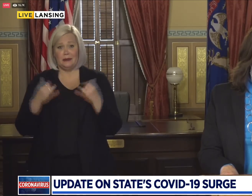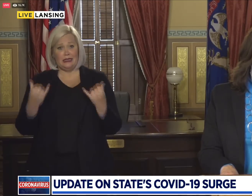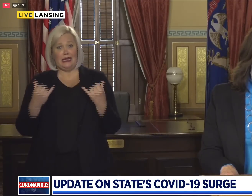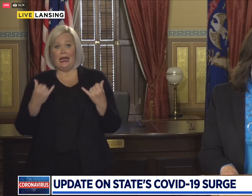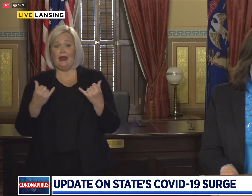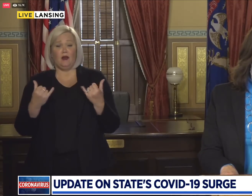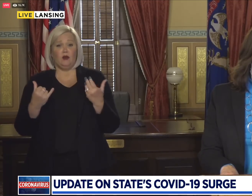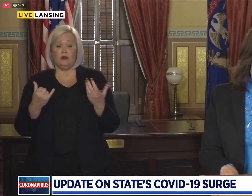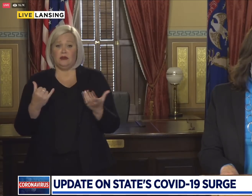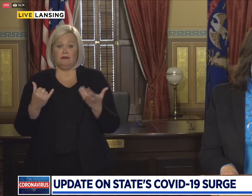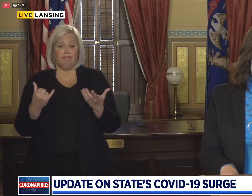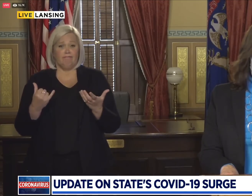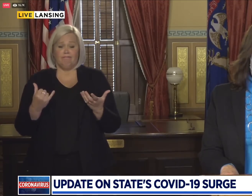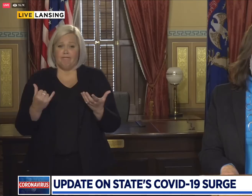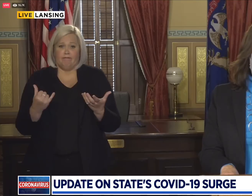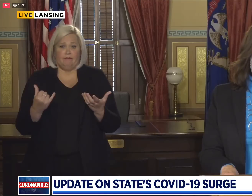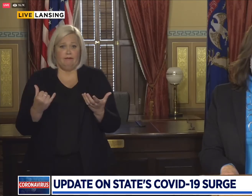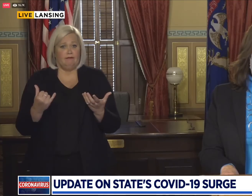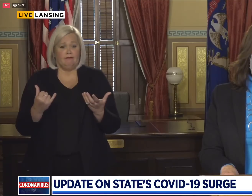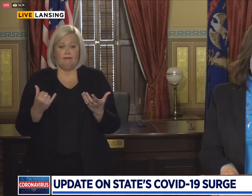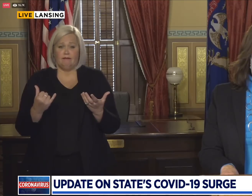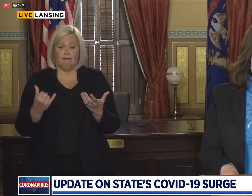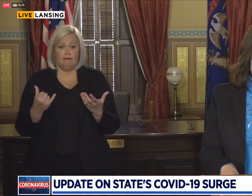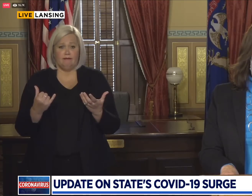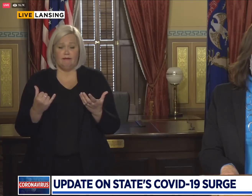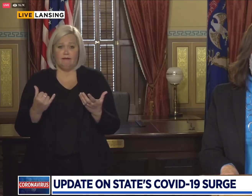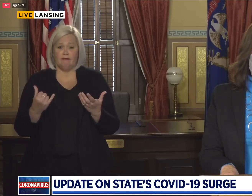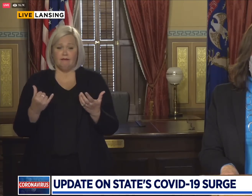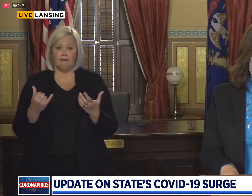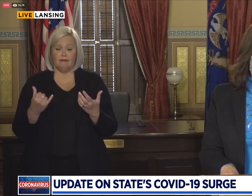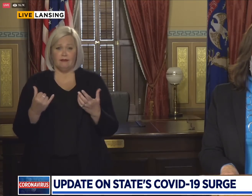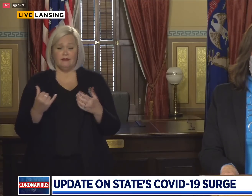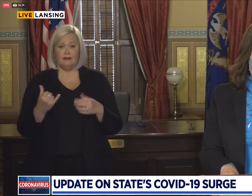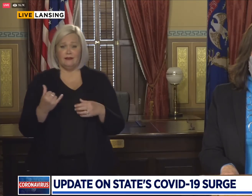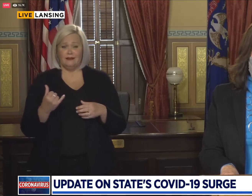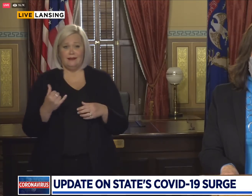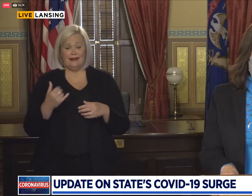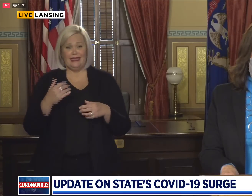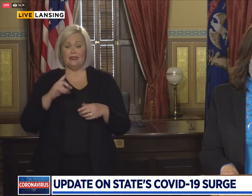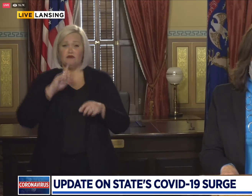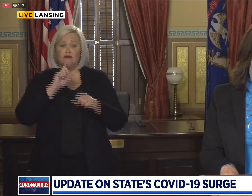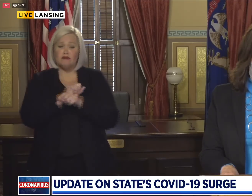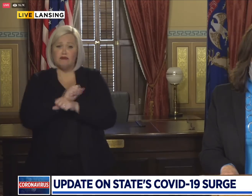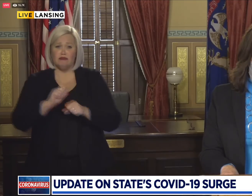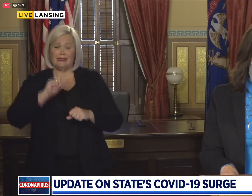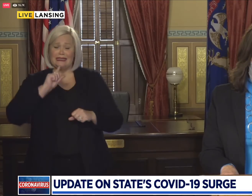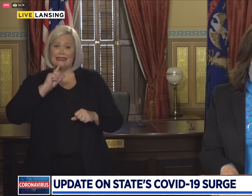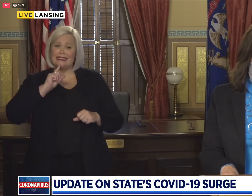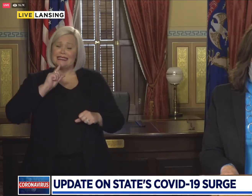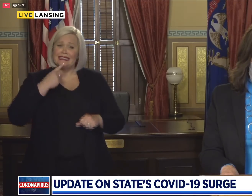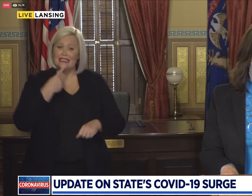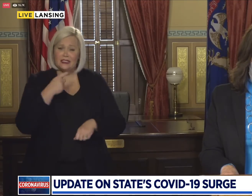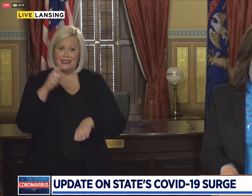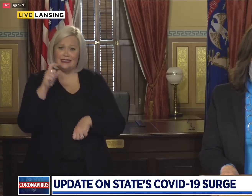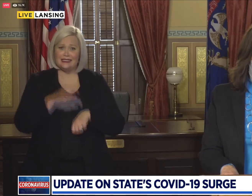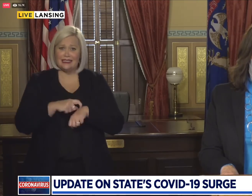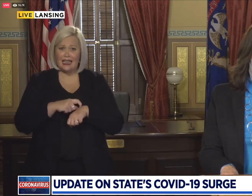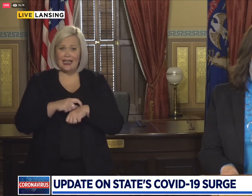we are facing incredibly dire circumstances, as Dr. Caldoun just